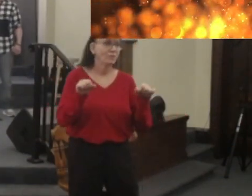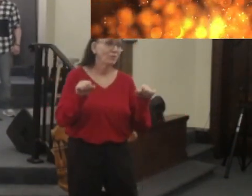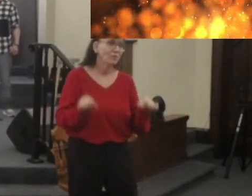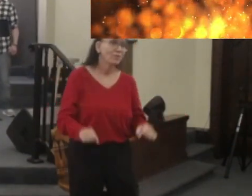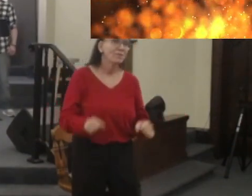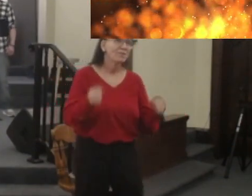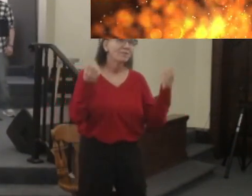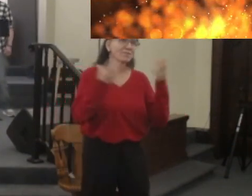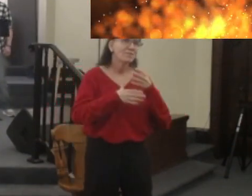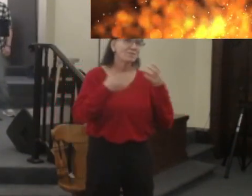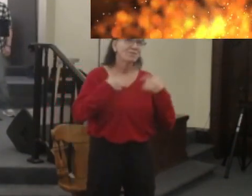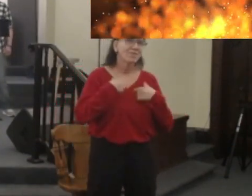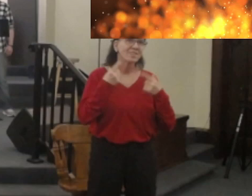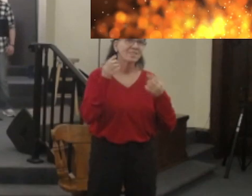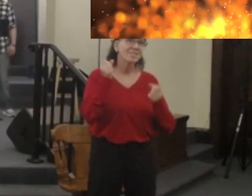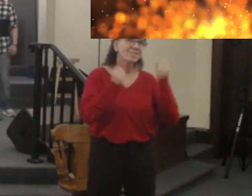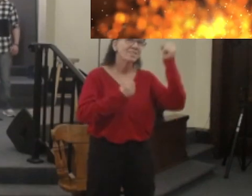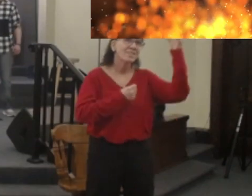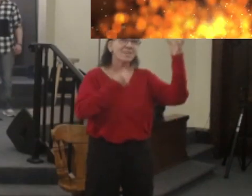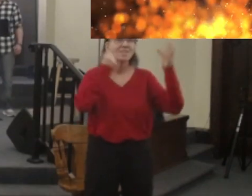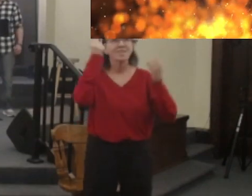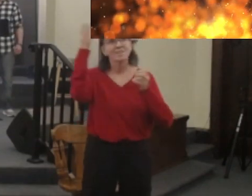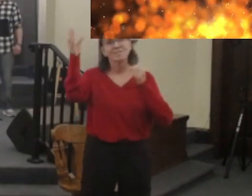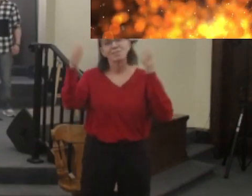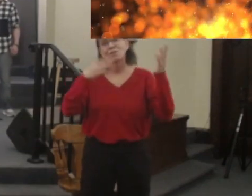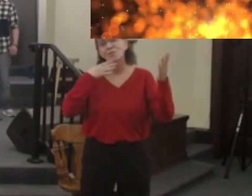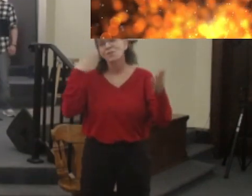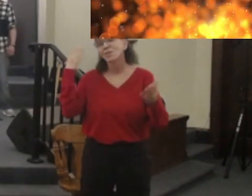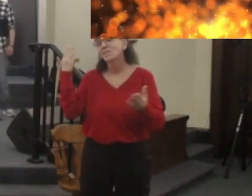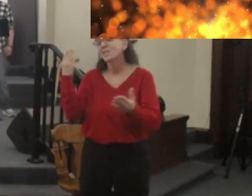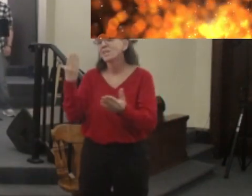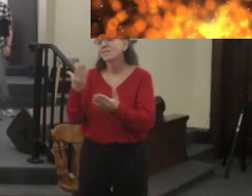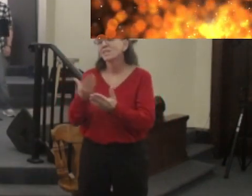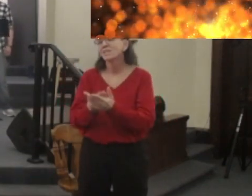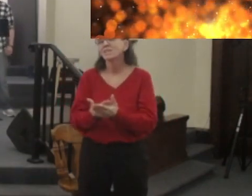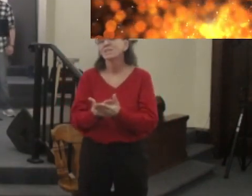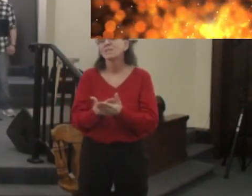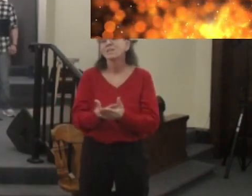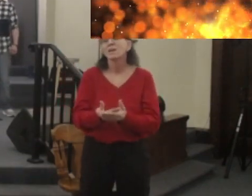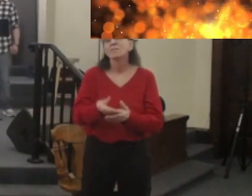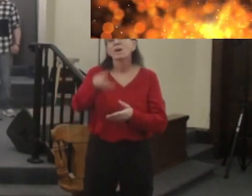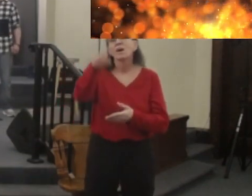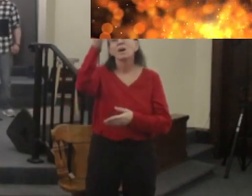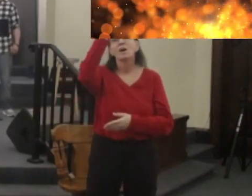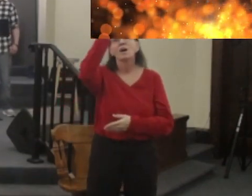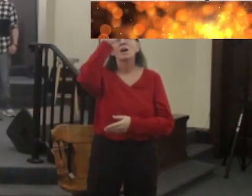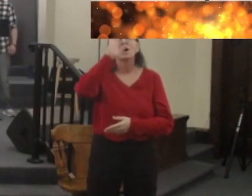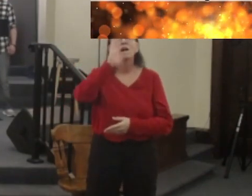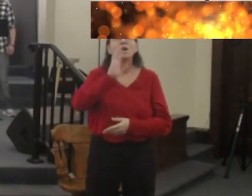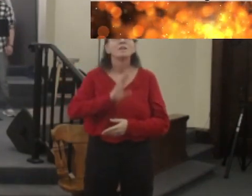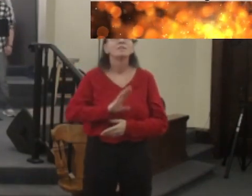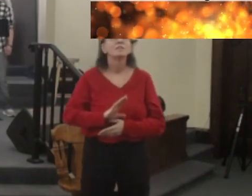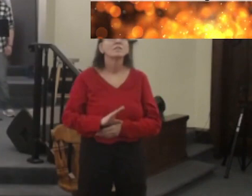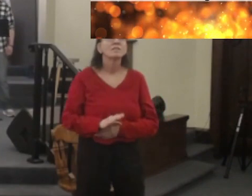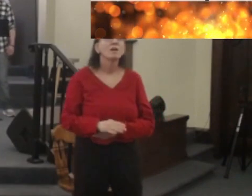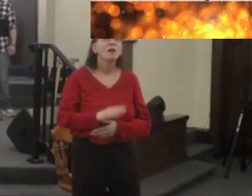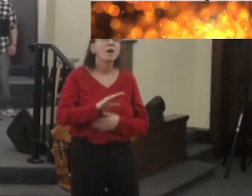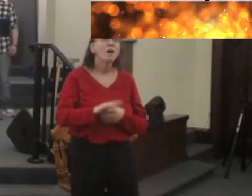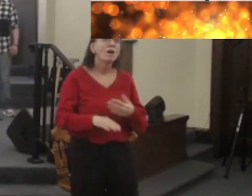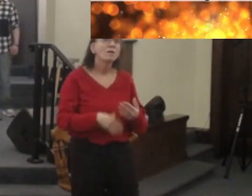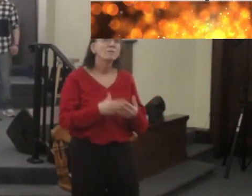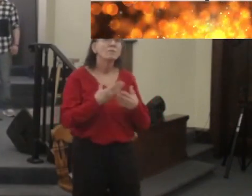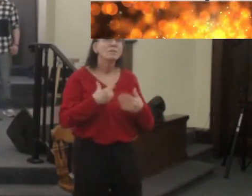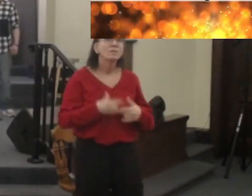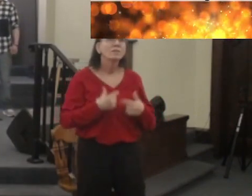able, oh, I'm gonna sing of the goodness of God. I'm